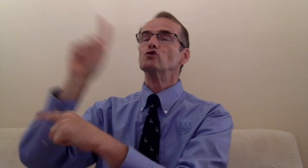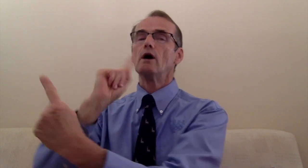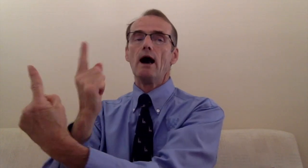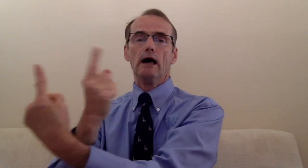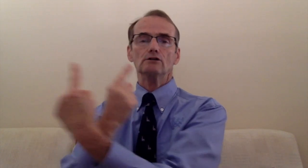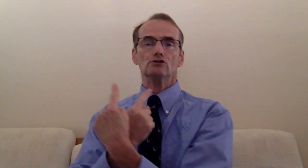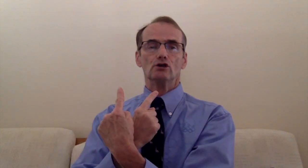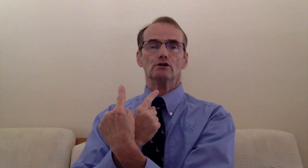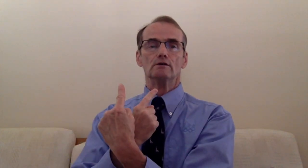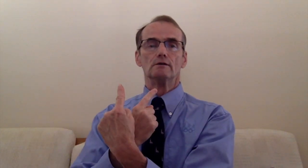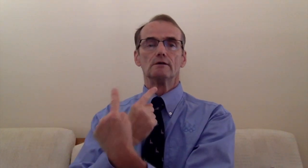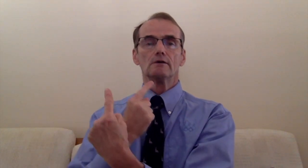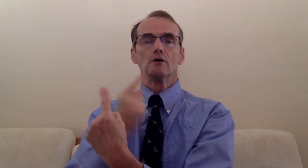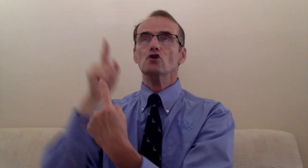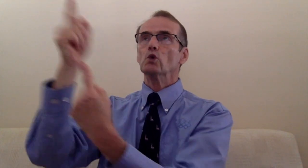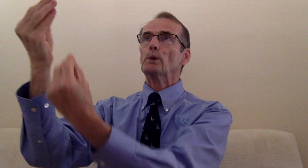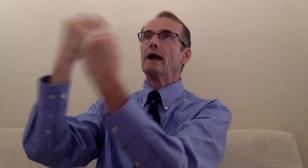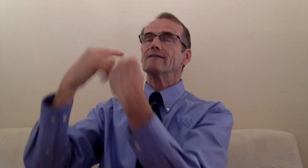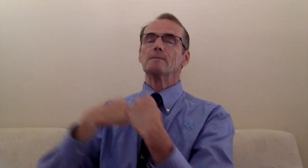called, you answered me.